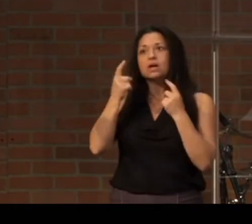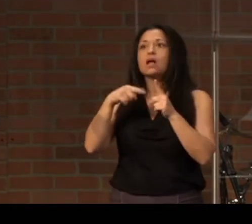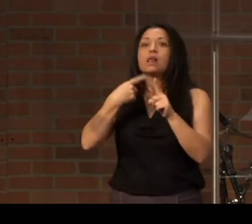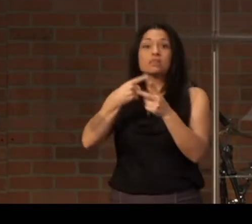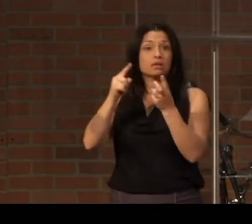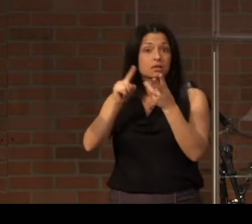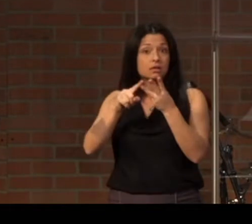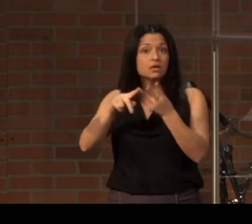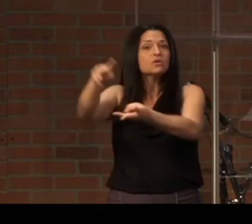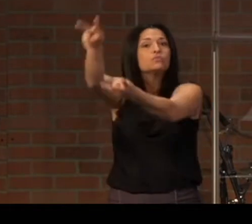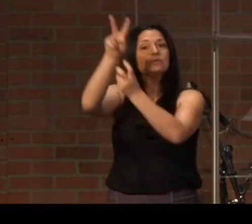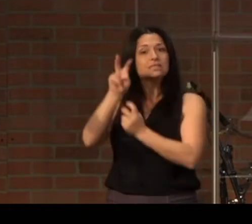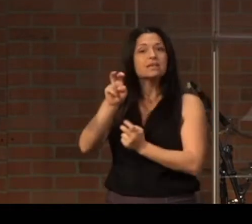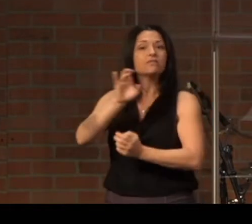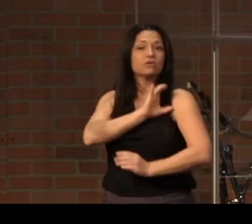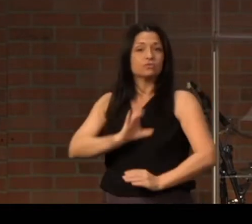mean,